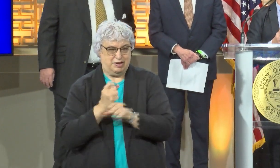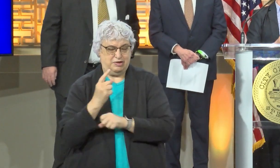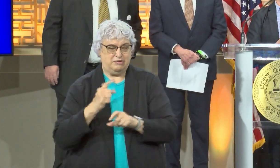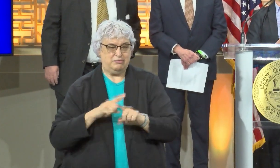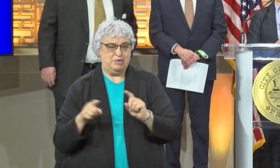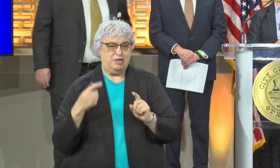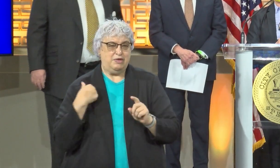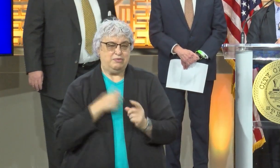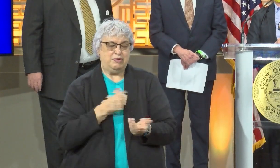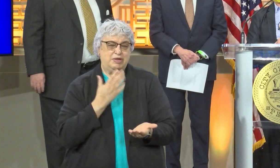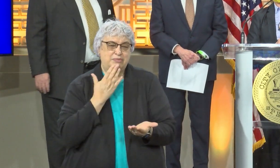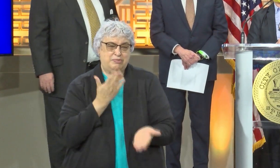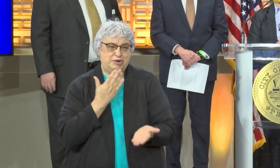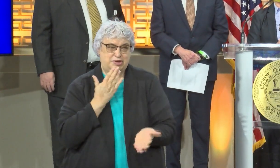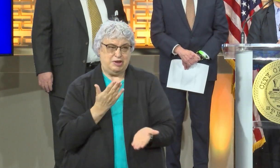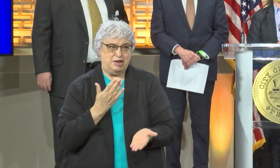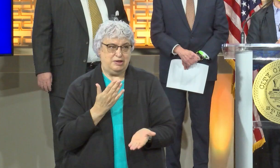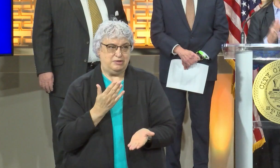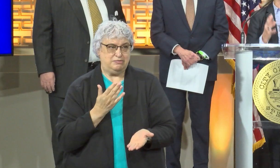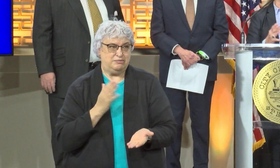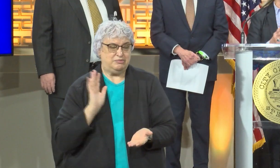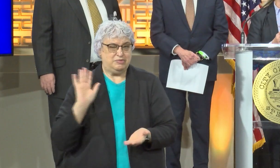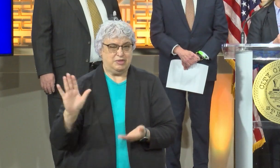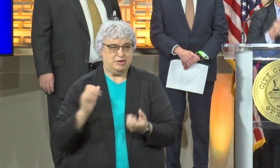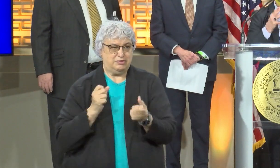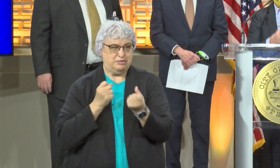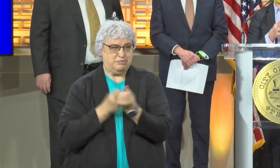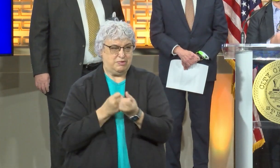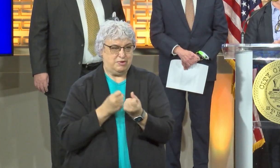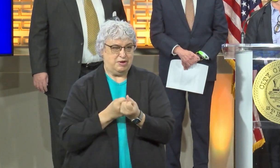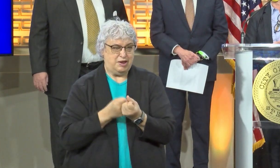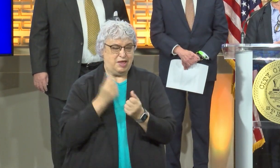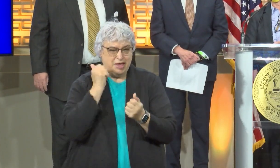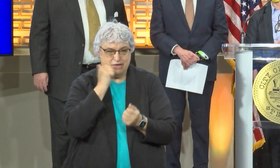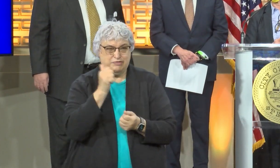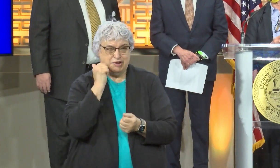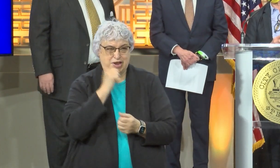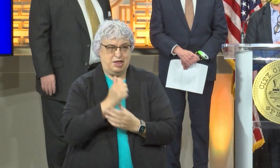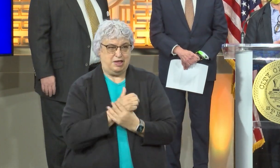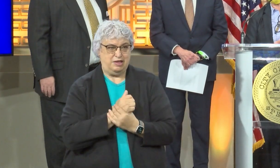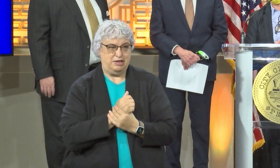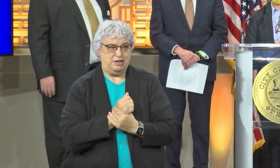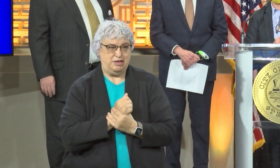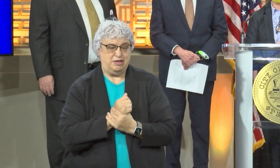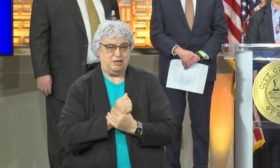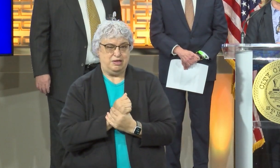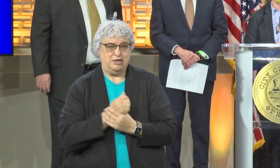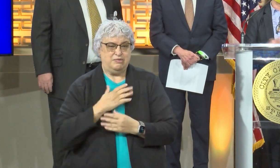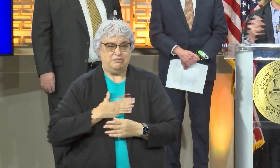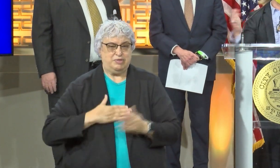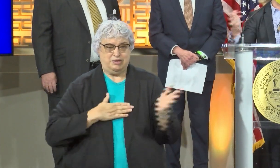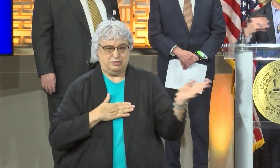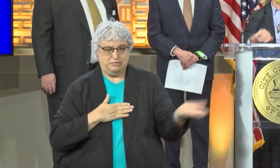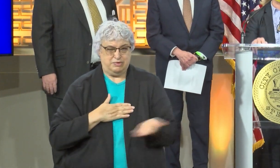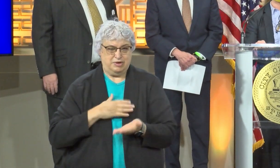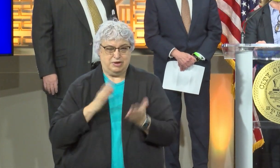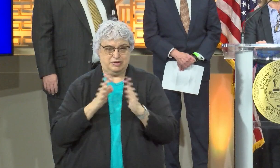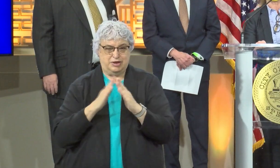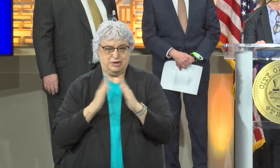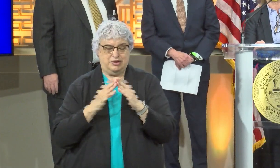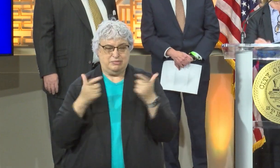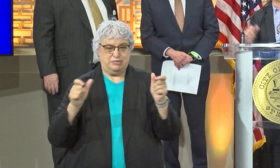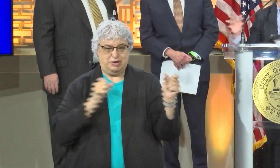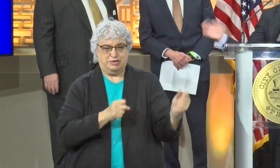we appreciate their support every day in Houston. Please welcome downtown's